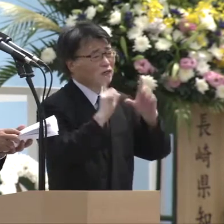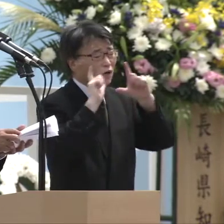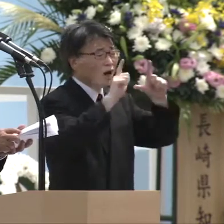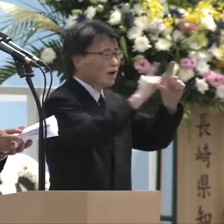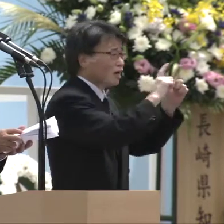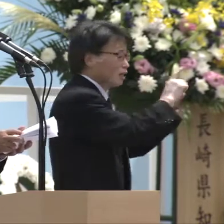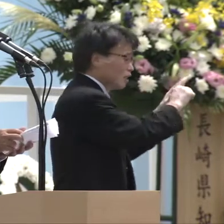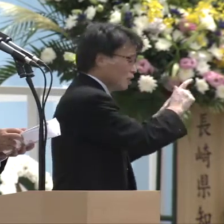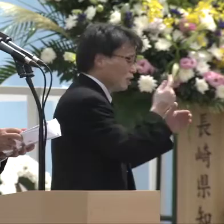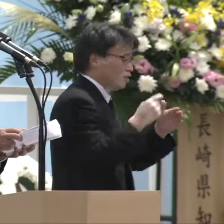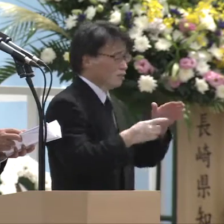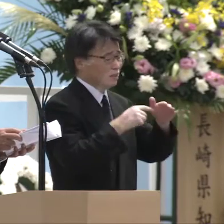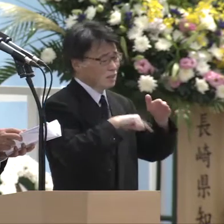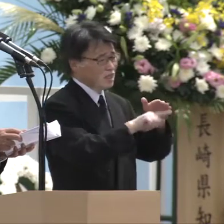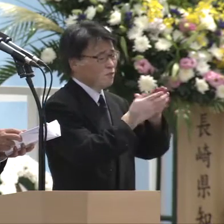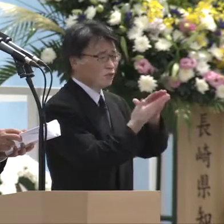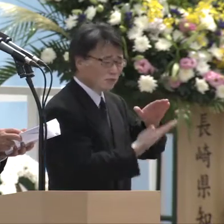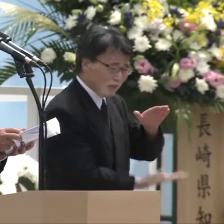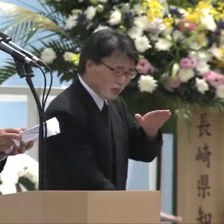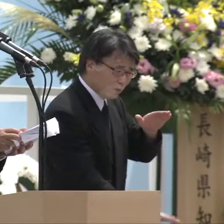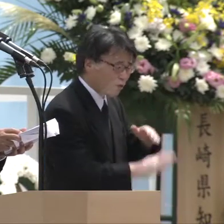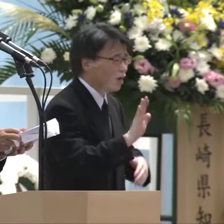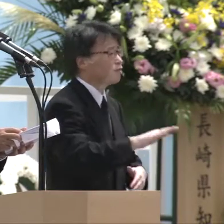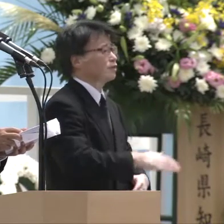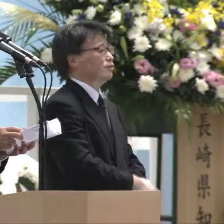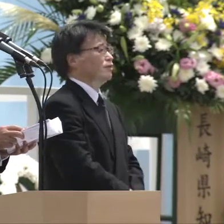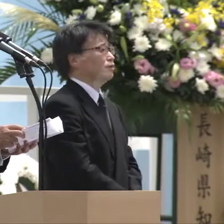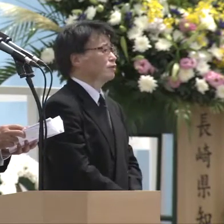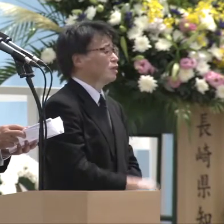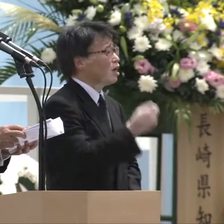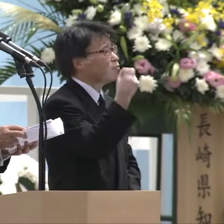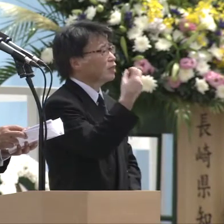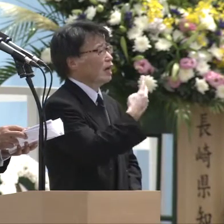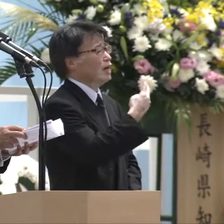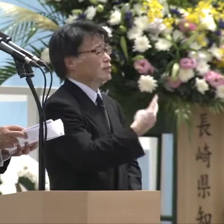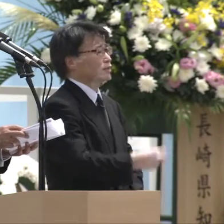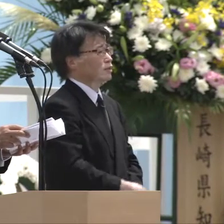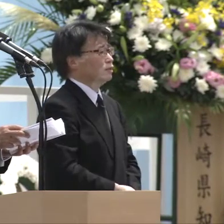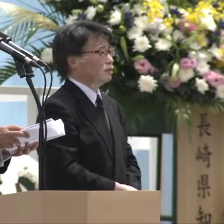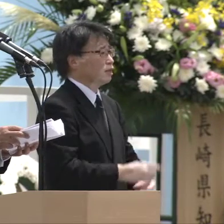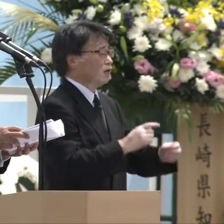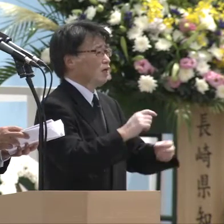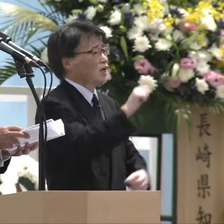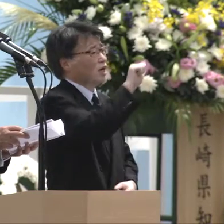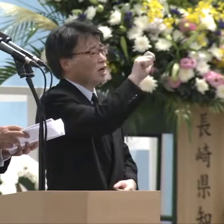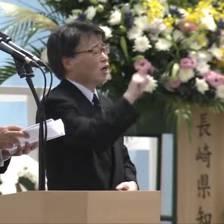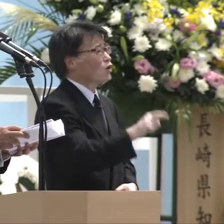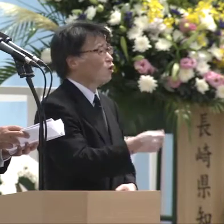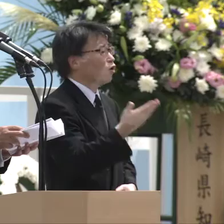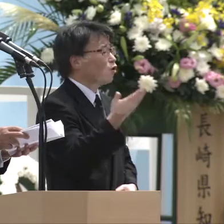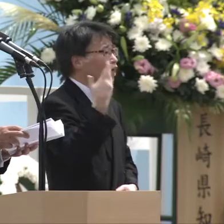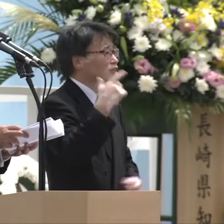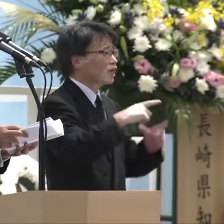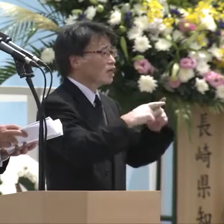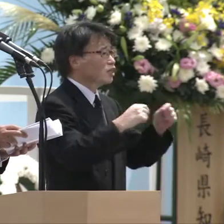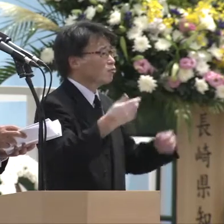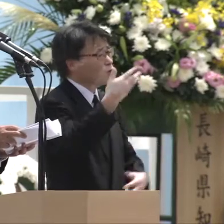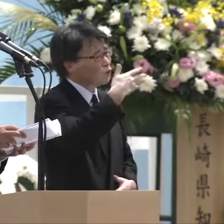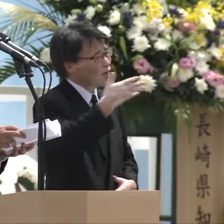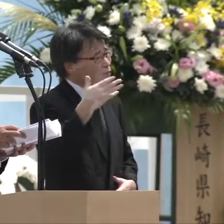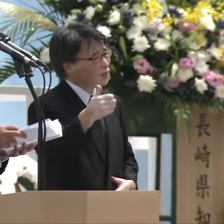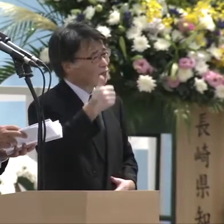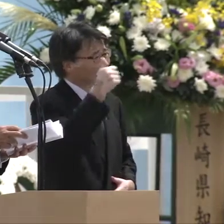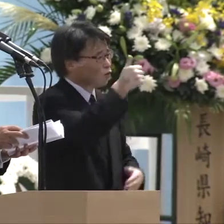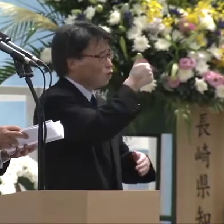city bombed with nuclear weapons throughout Japan and the world over. In May this year, there was a